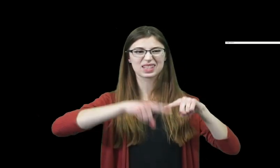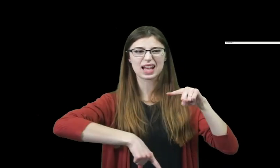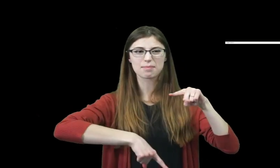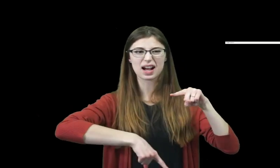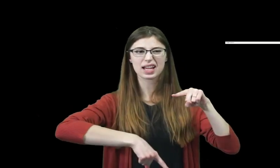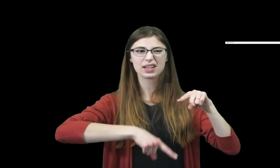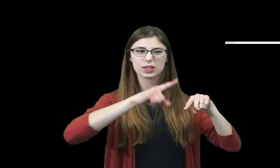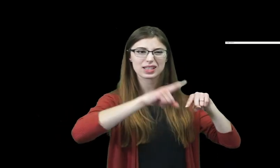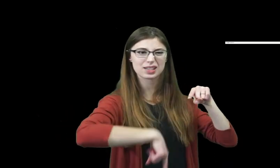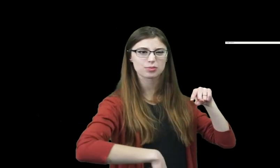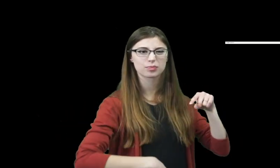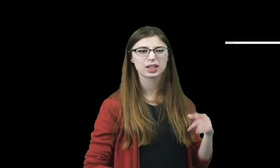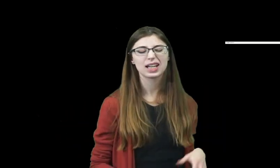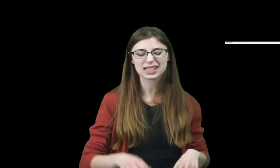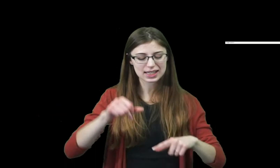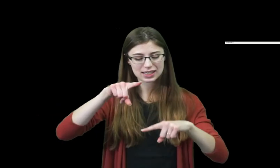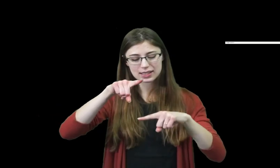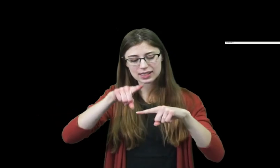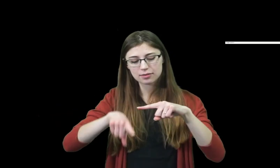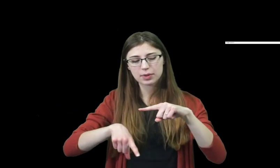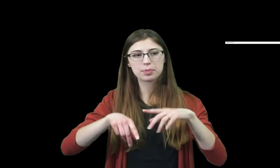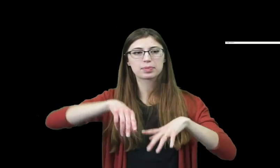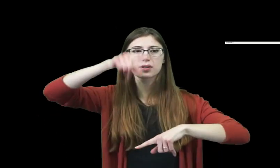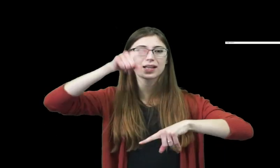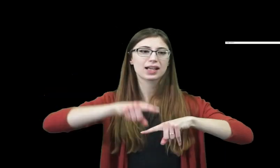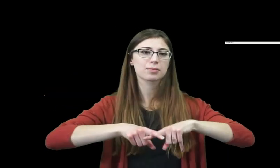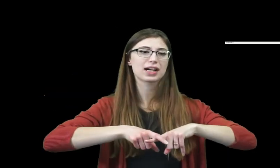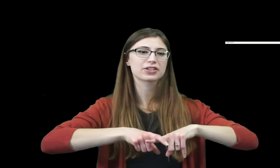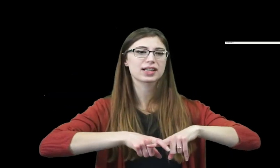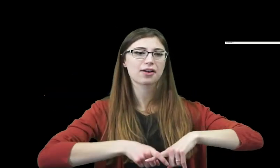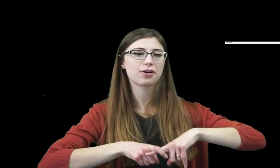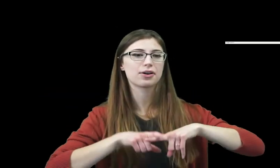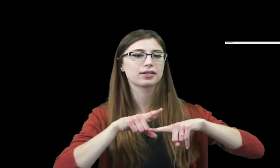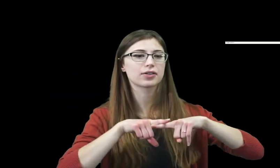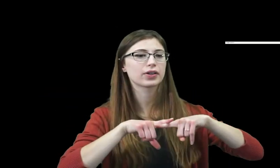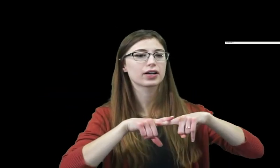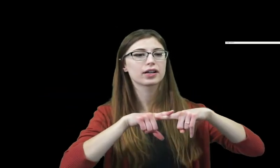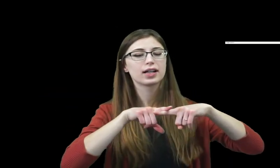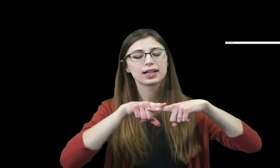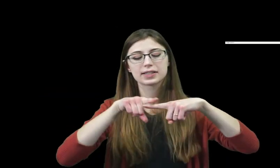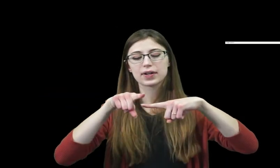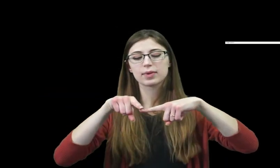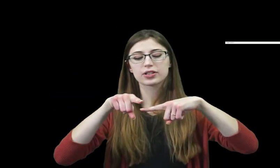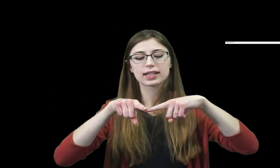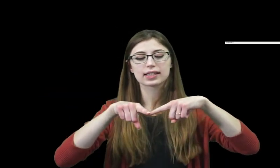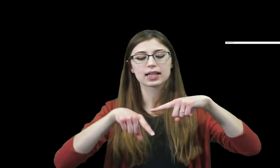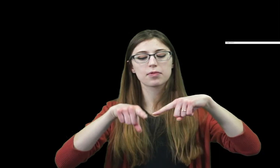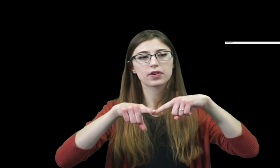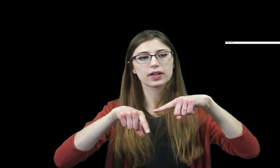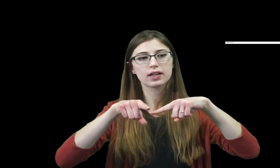slide by if you need to. It does do this little bump, but don't like come crashing down on your finger. It's very much like the tip of your finger, and